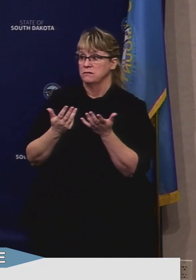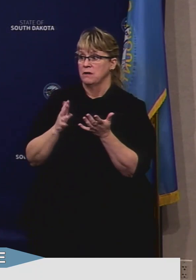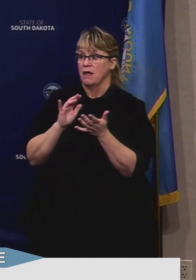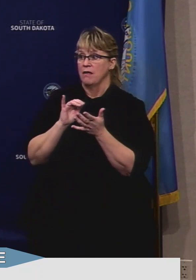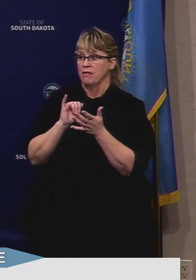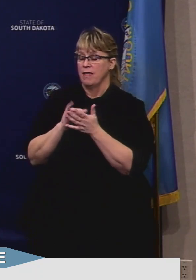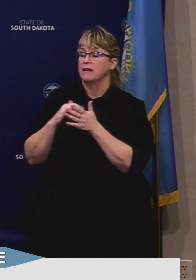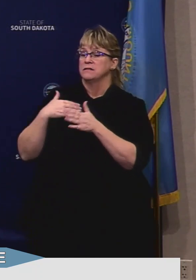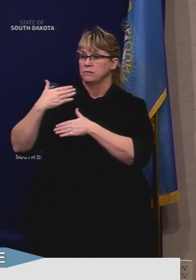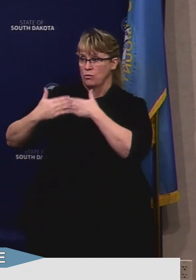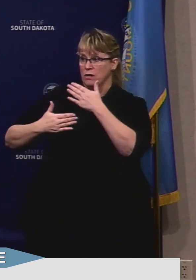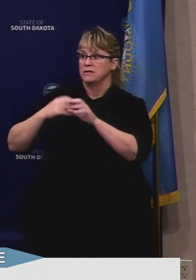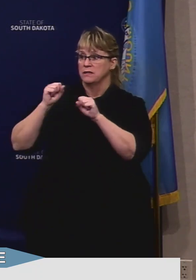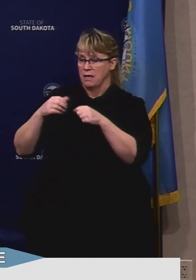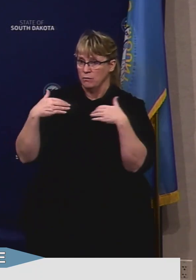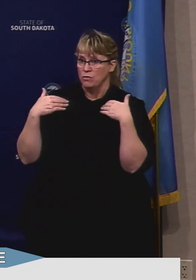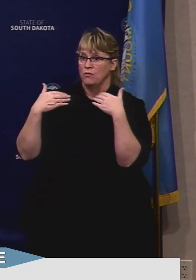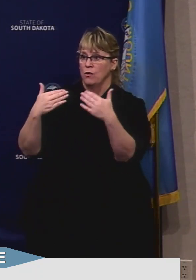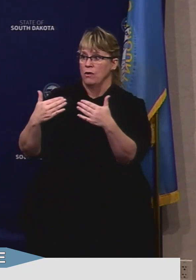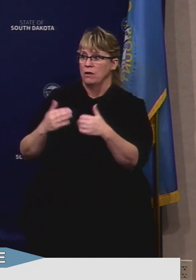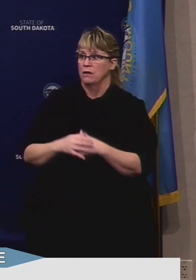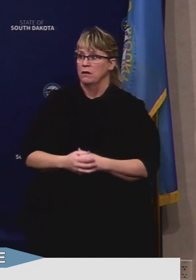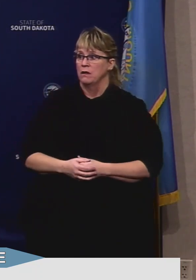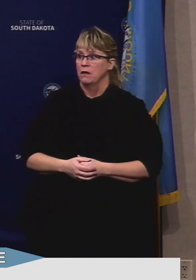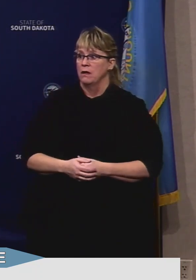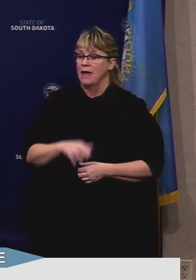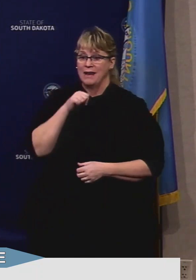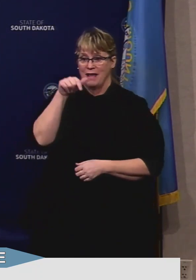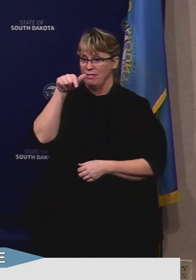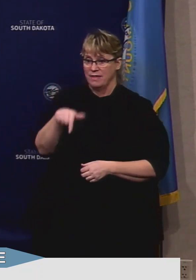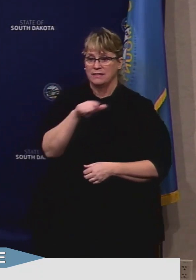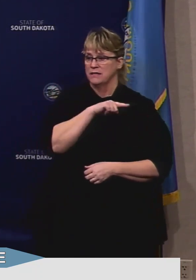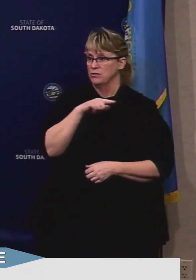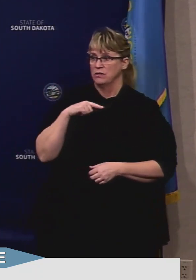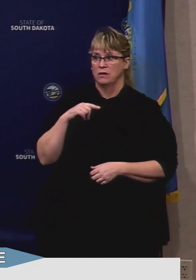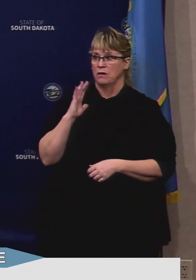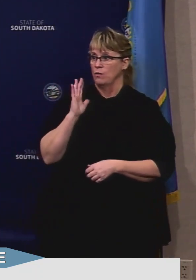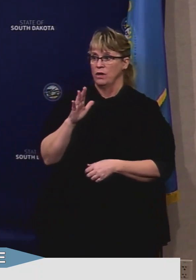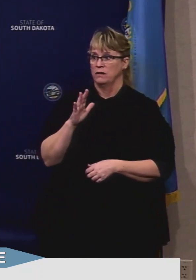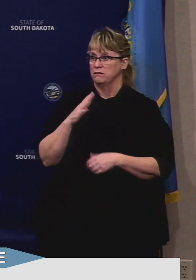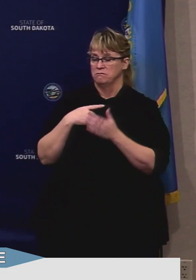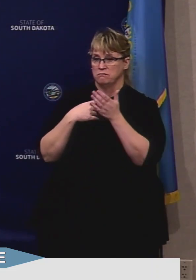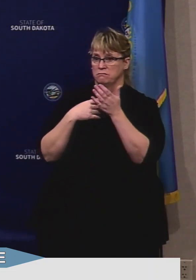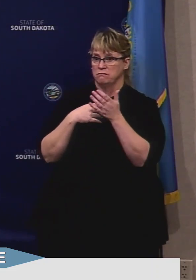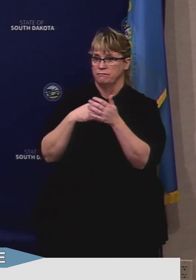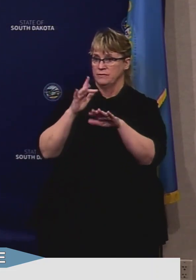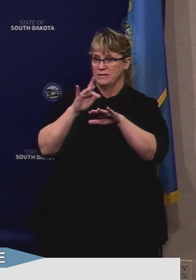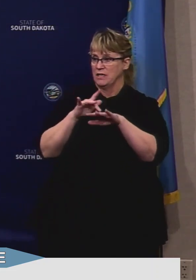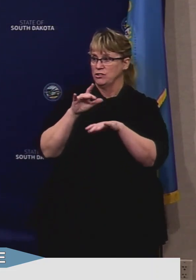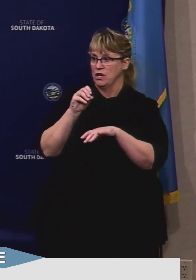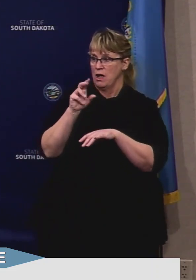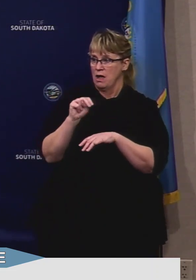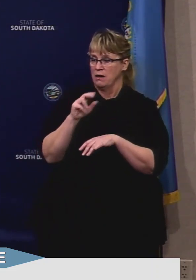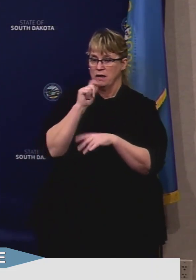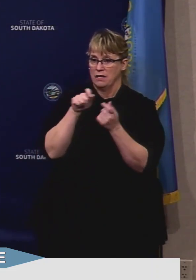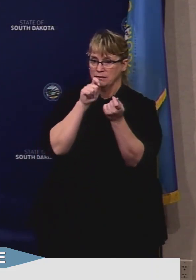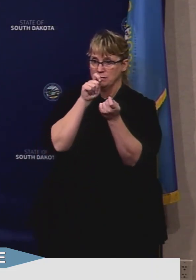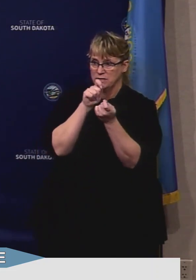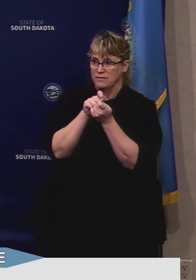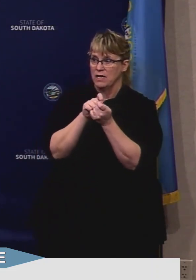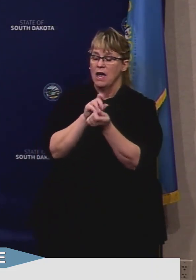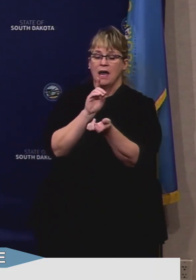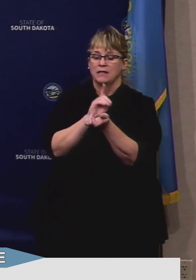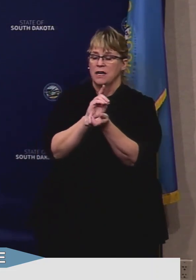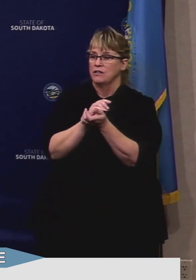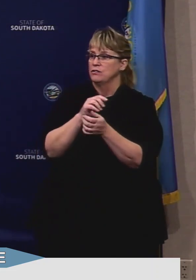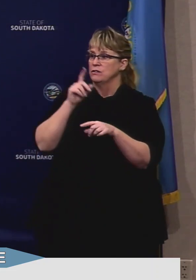certainly is a process that could move forward. It's not something that this legislation is going to touch on, though. This legislation just specifically says that a doctor